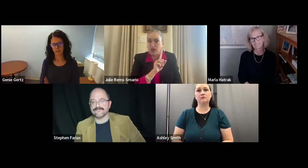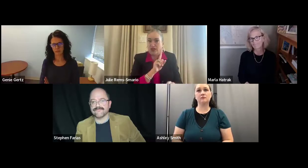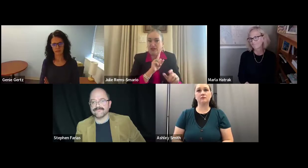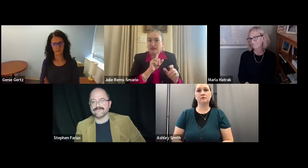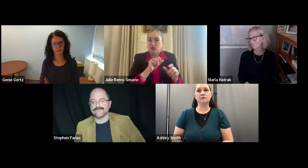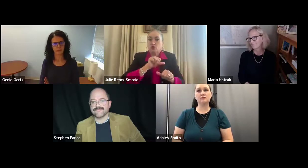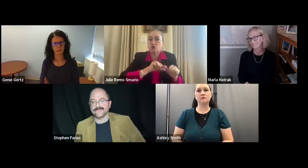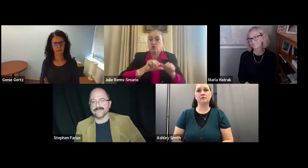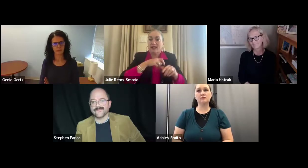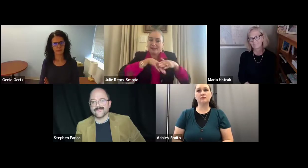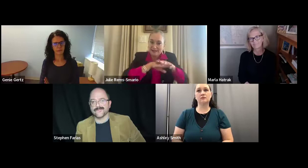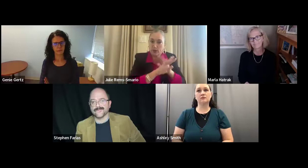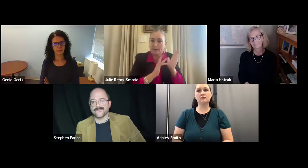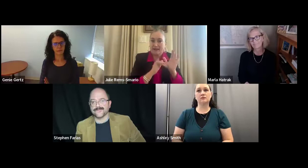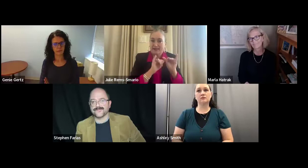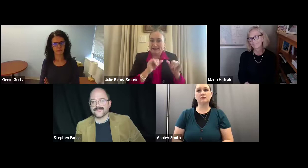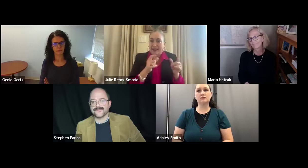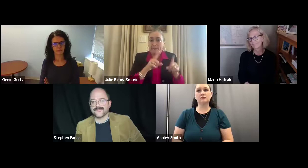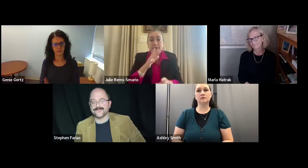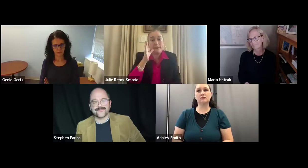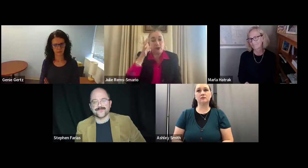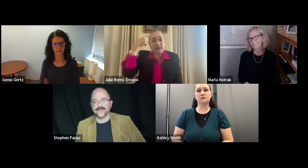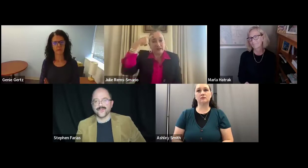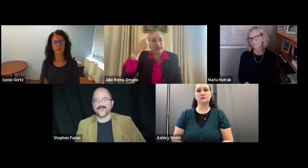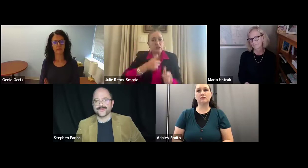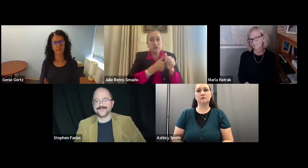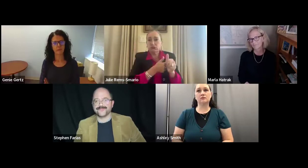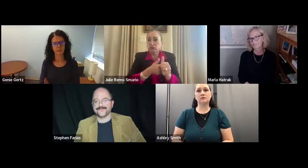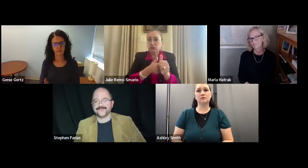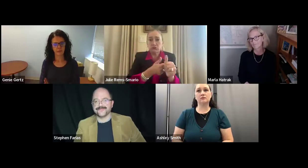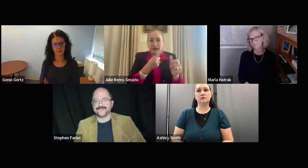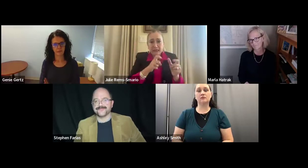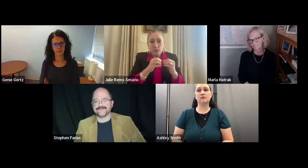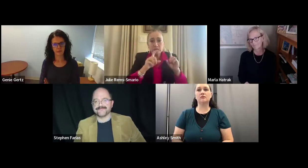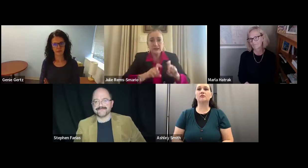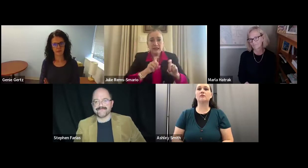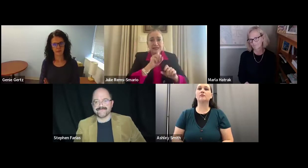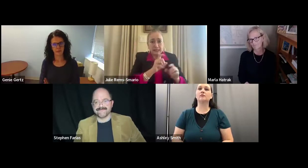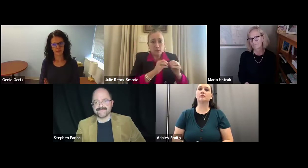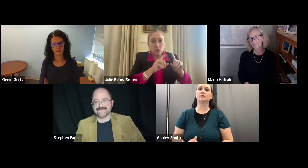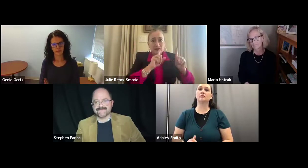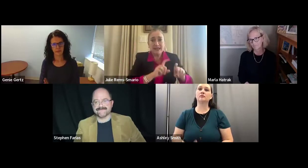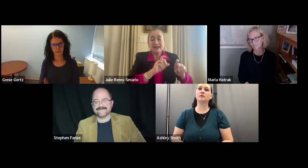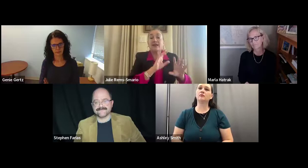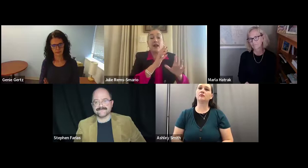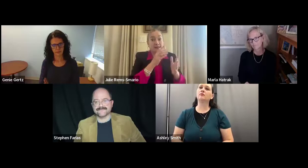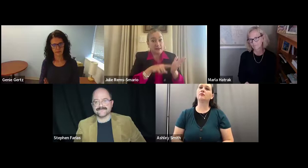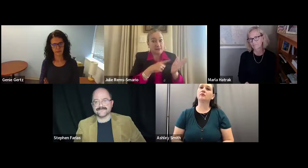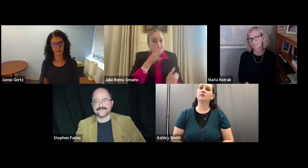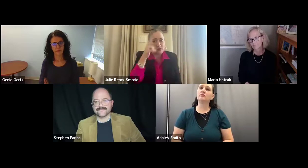ABR testings. And what is happening is that is, again, socialization of that medical model, that they are seeing that they need